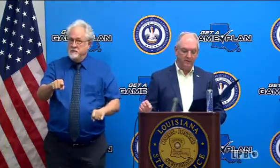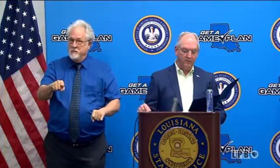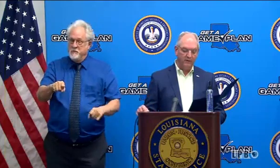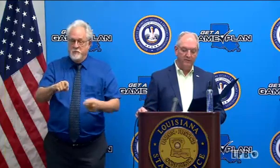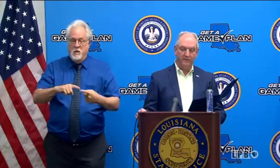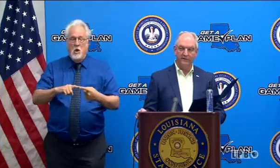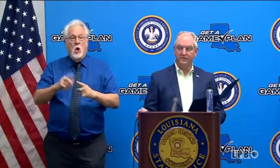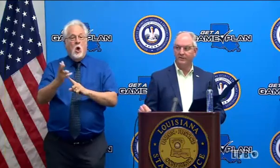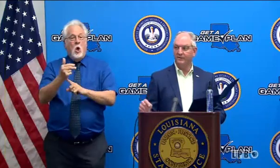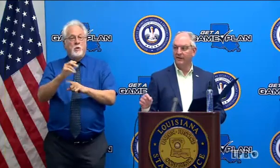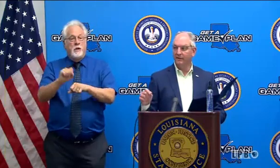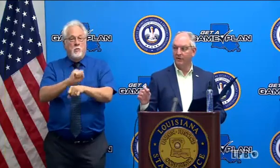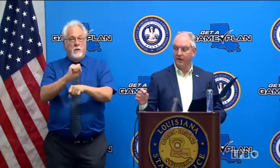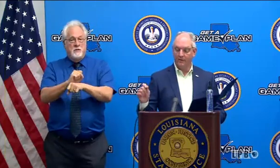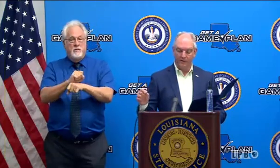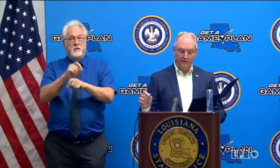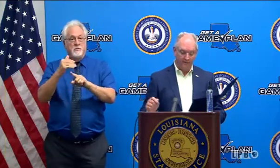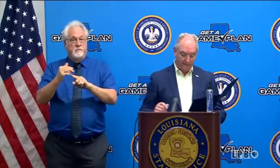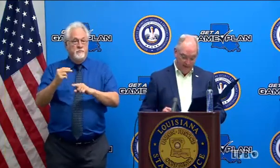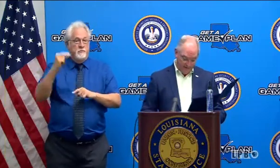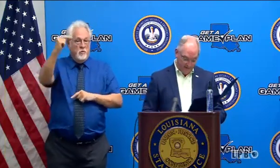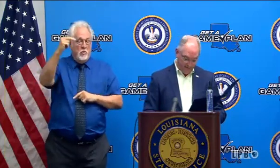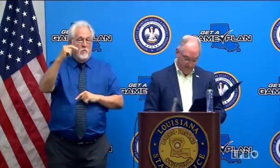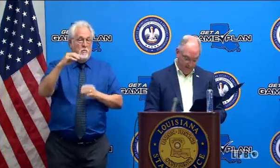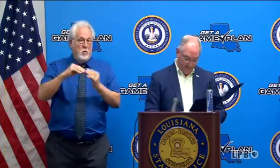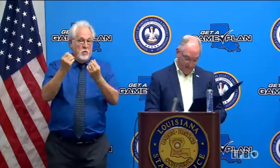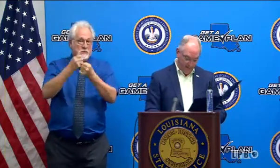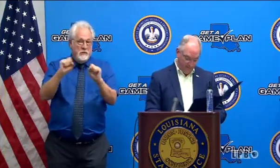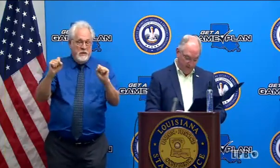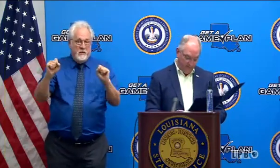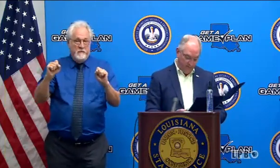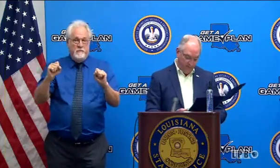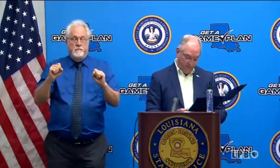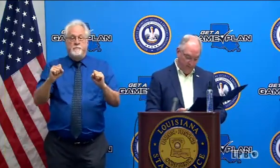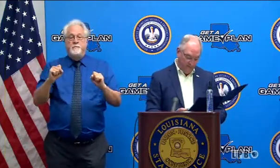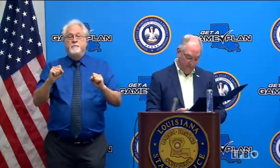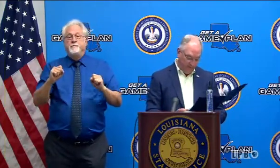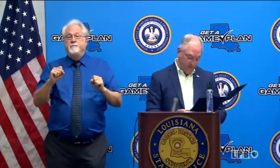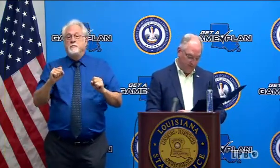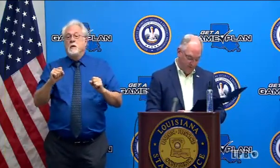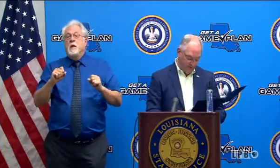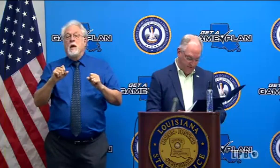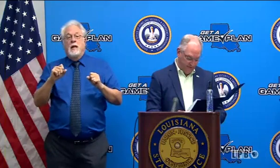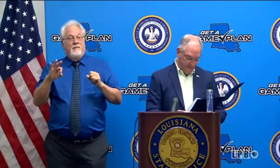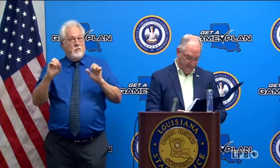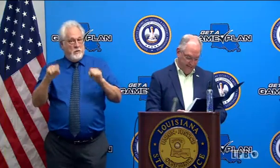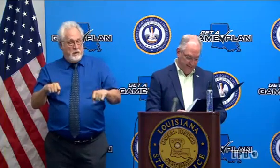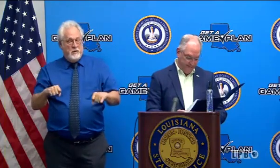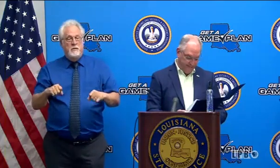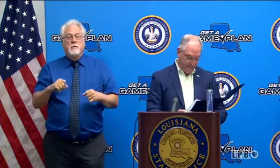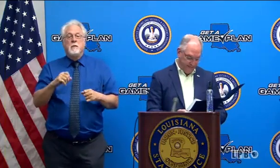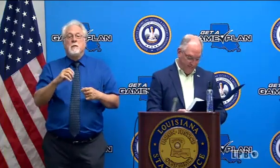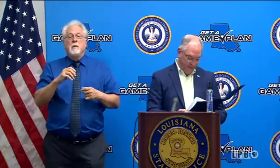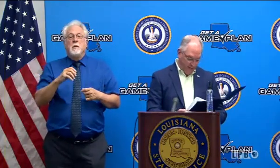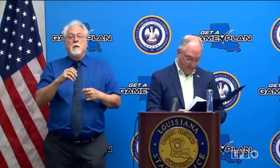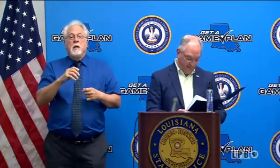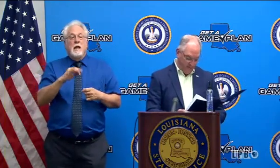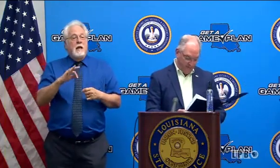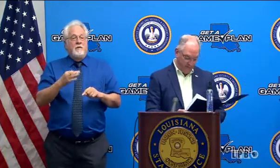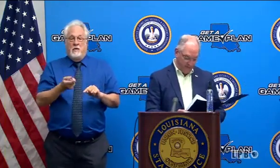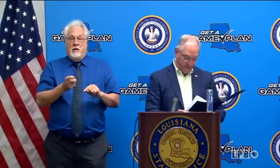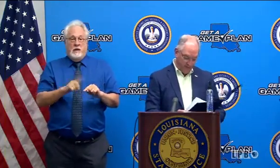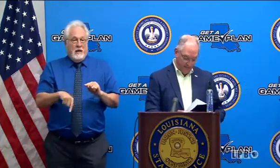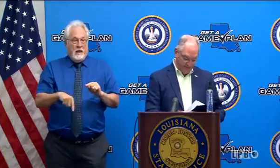Make hotel reservations in a safer area if that is preferable to you and available to you. If you